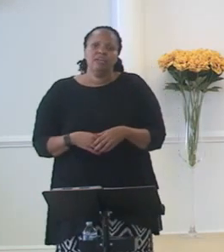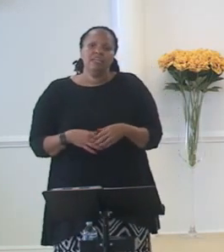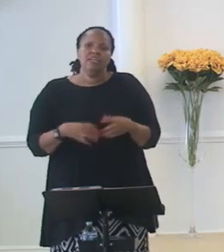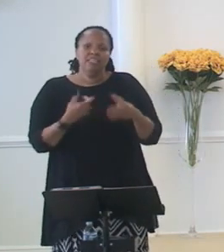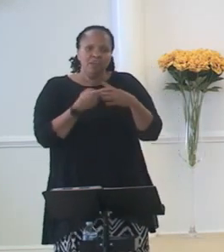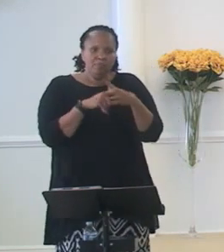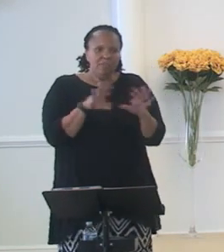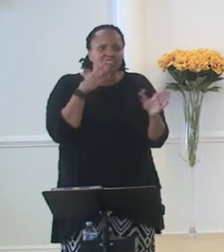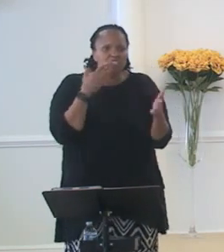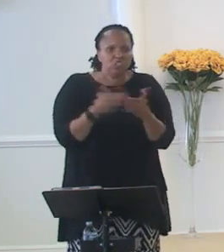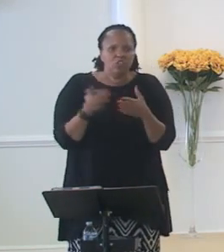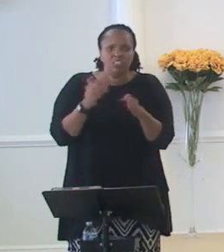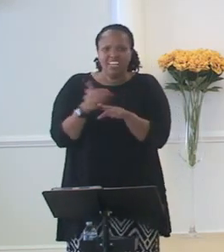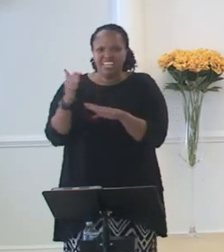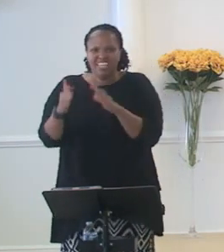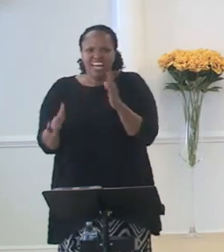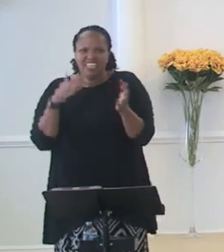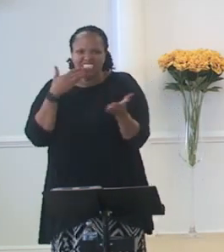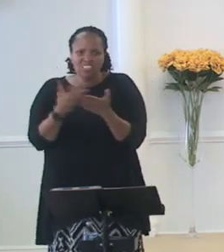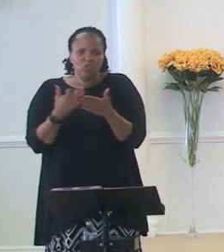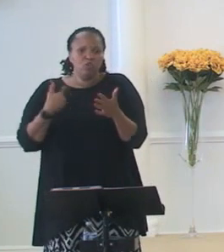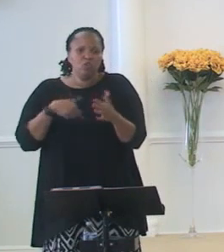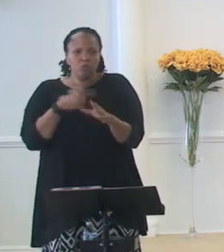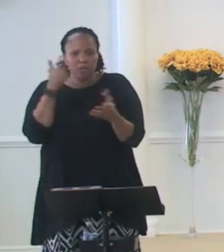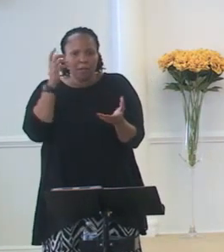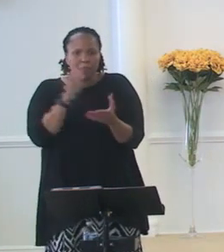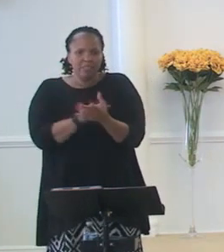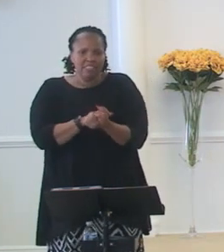is good and the end is good, we may reasonably